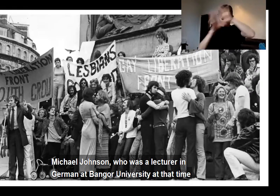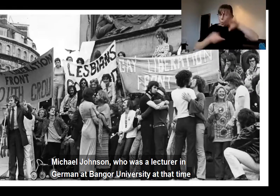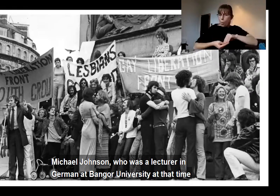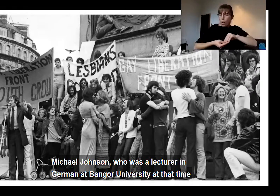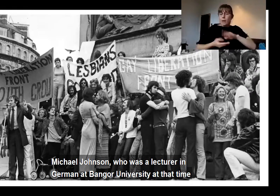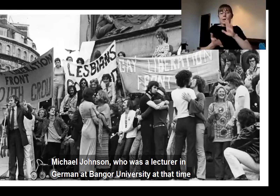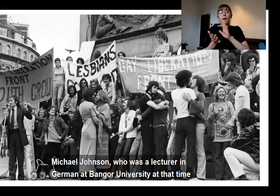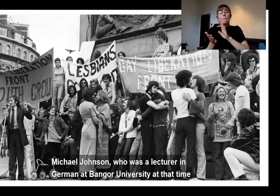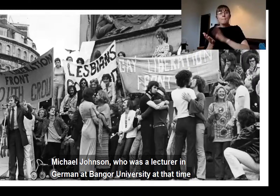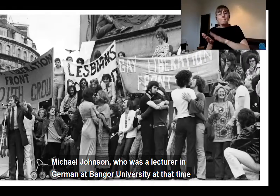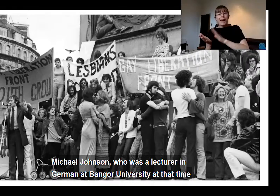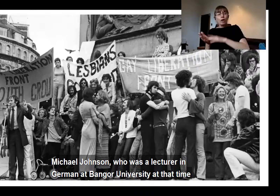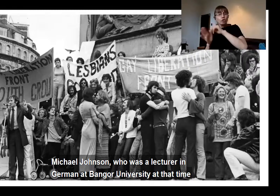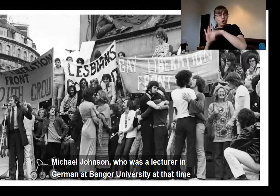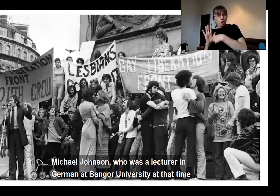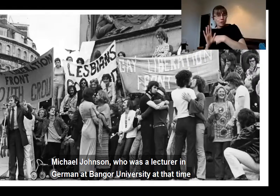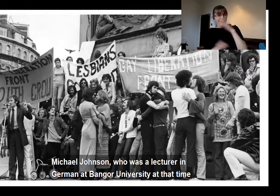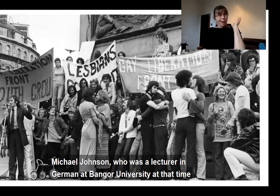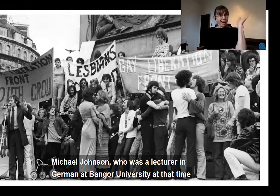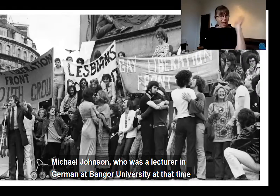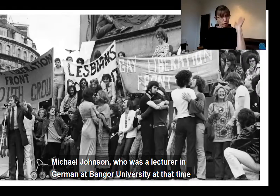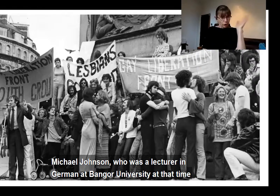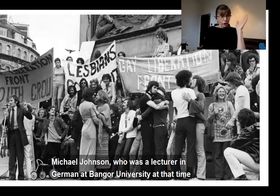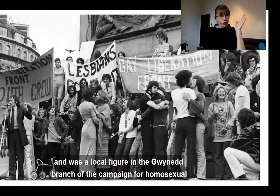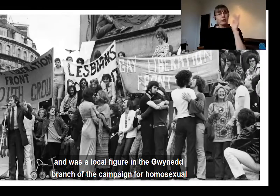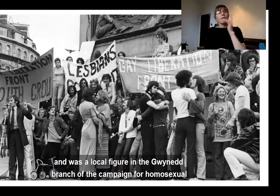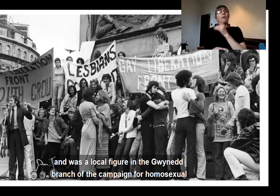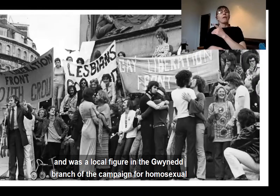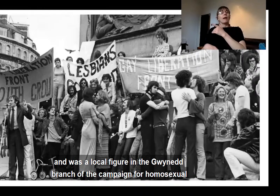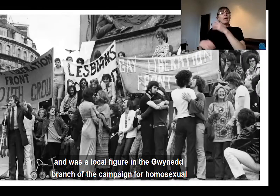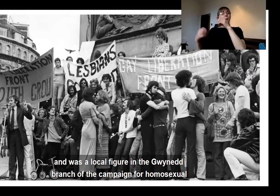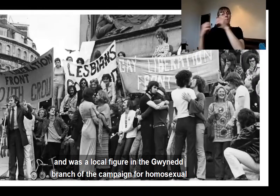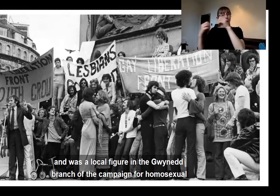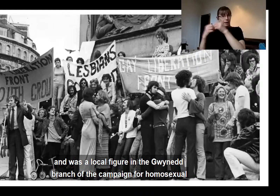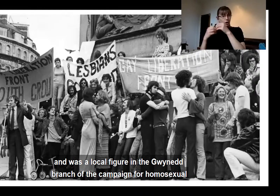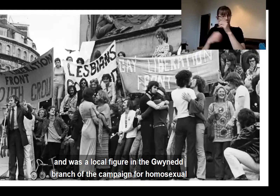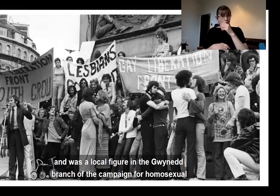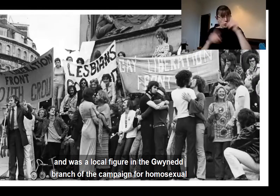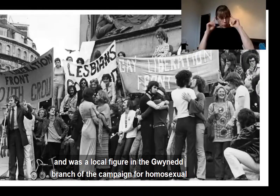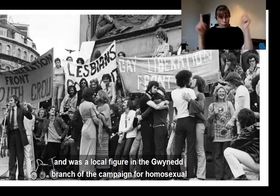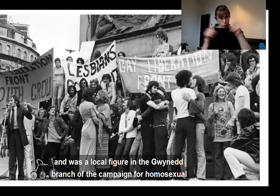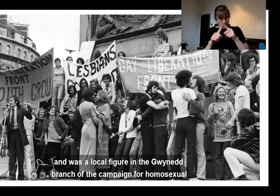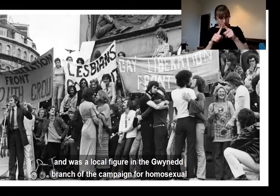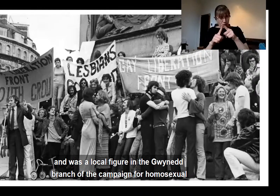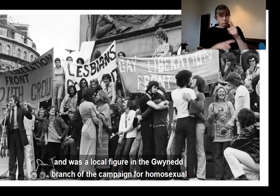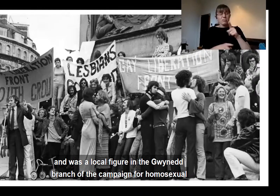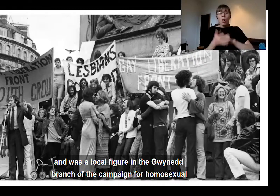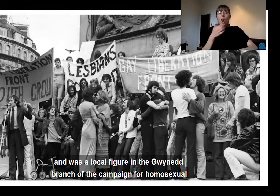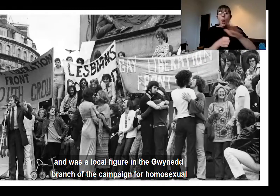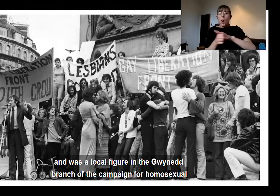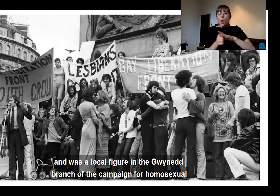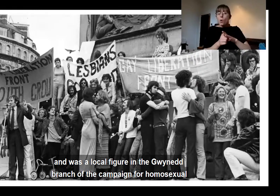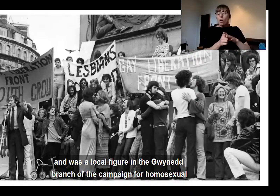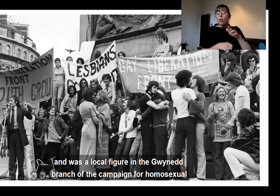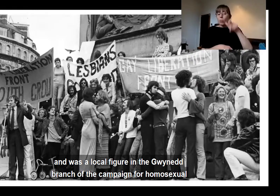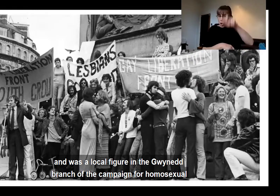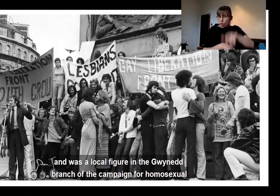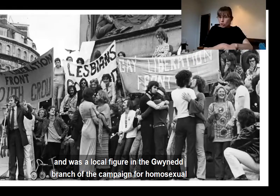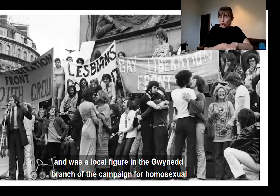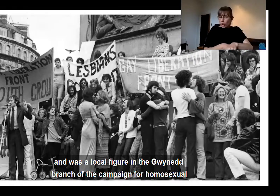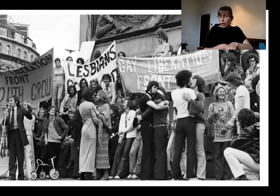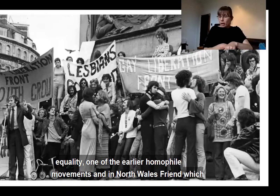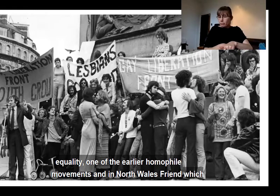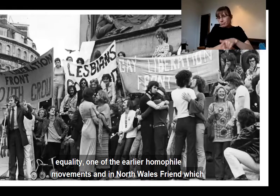who was a lecturer in German at Bangor University at that time, and he was a local figure in the Gwynedd branch of the Campaign